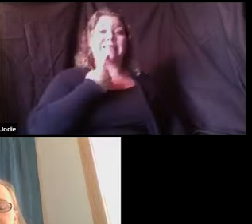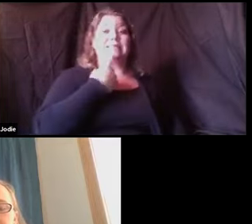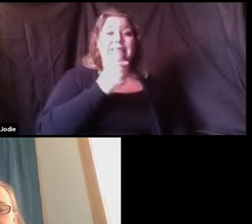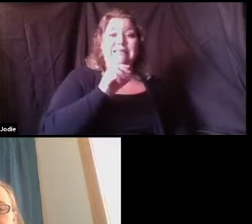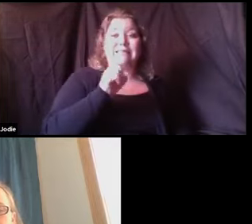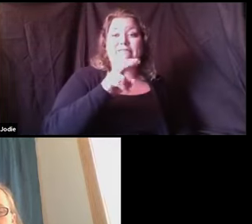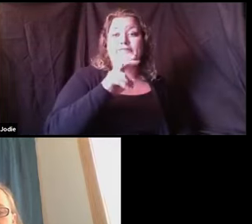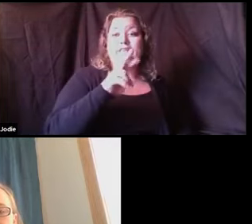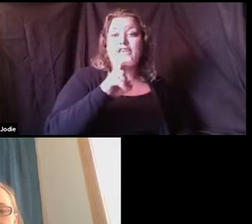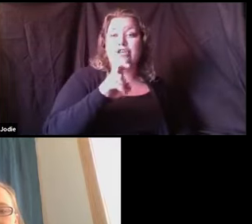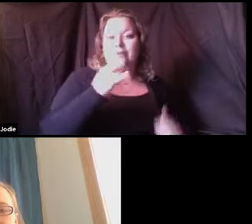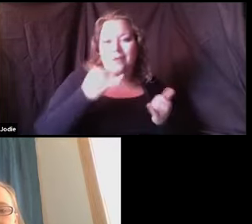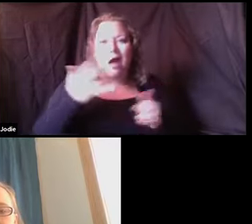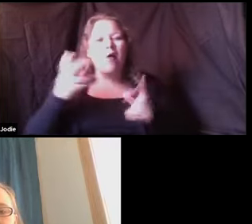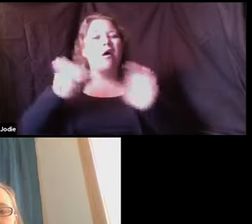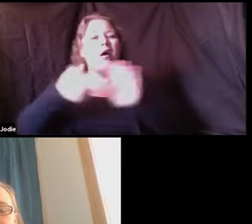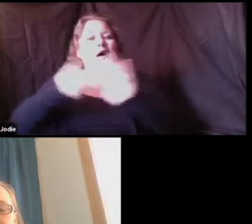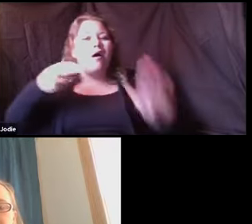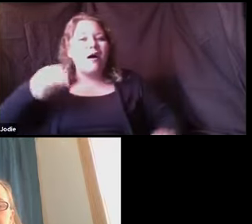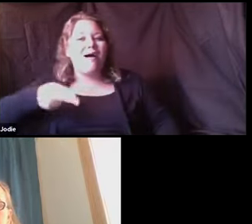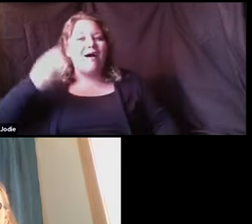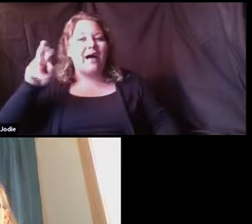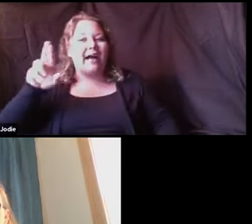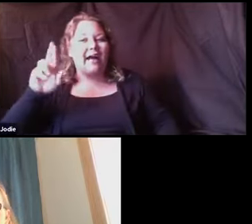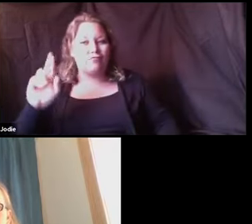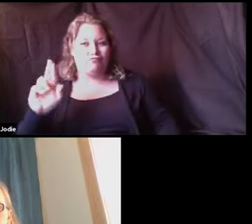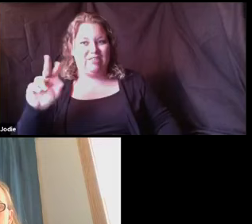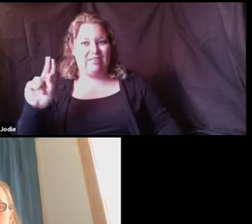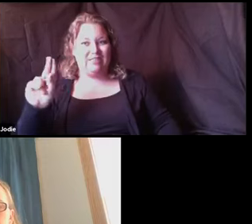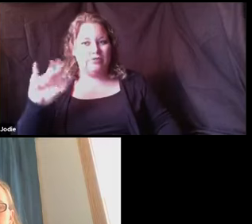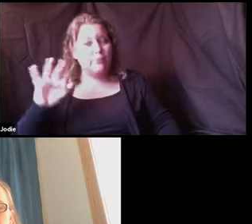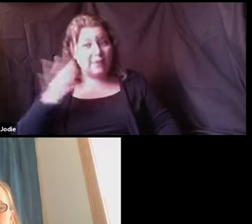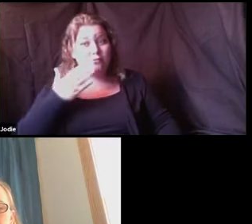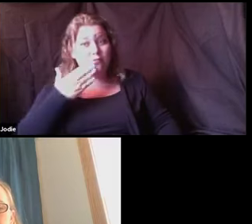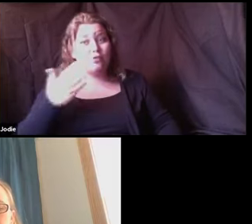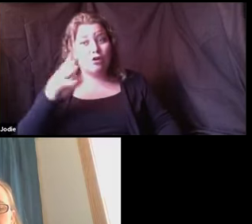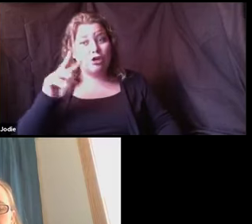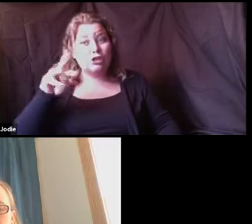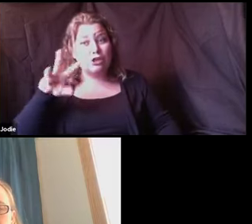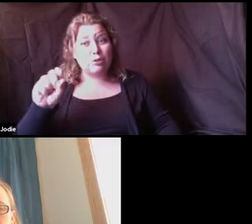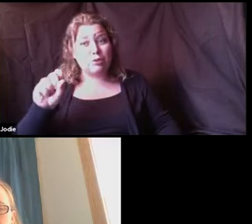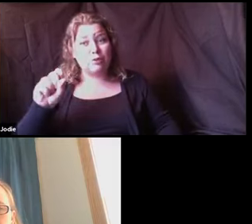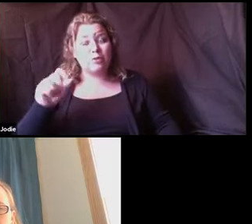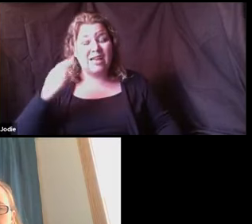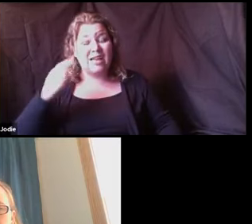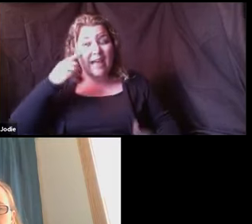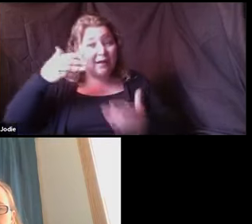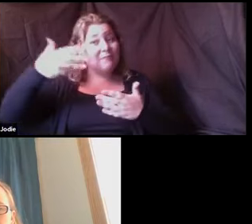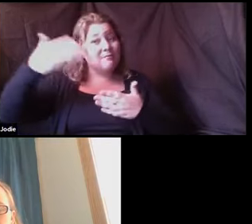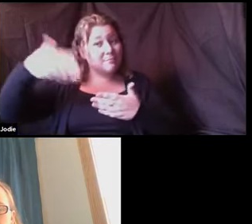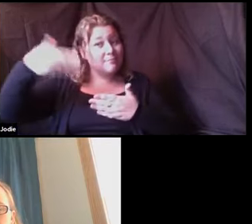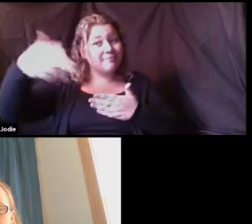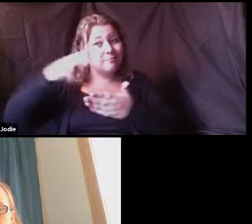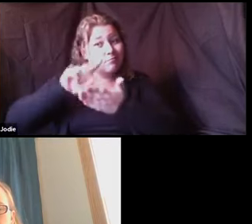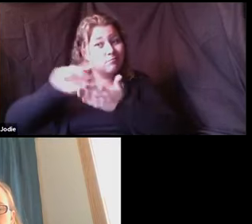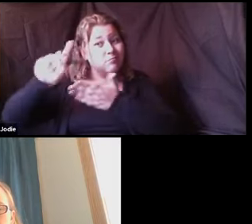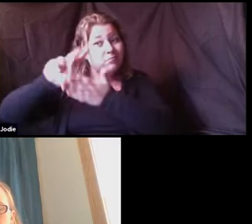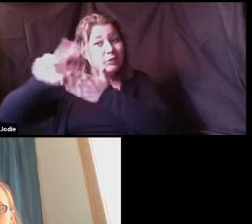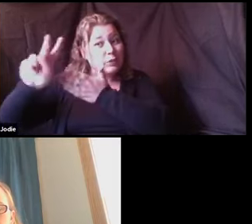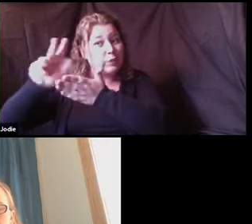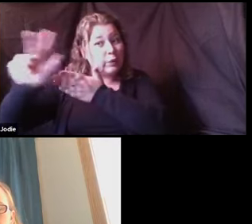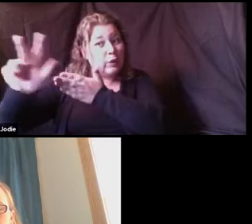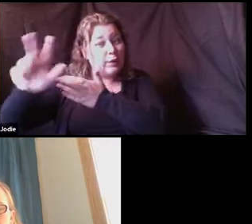So that's good news. And I do think that that will get better in the next couple of weeks. So